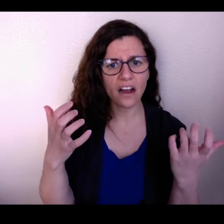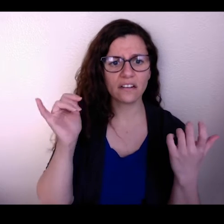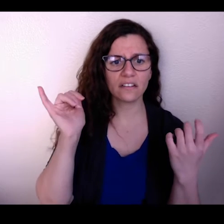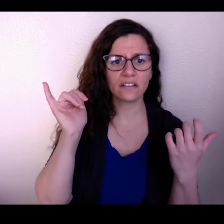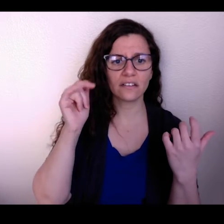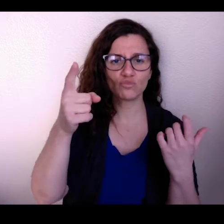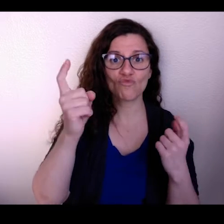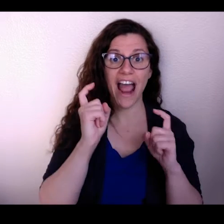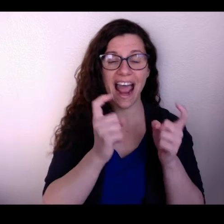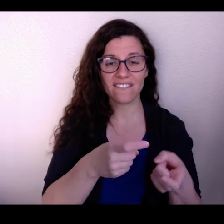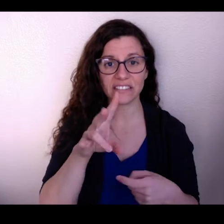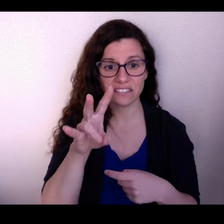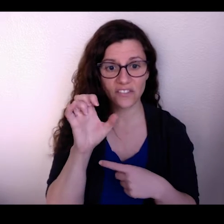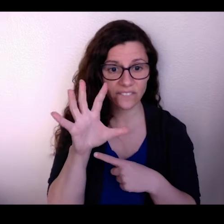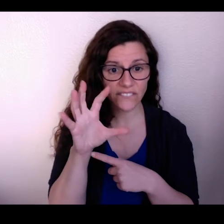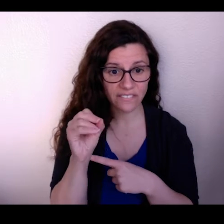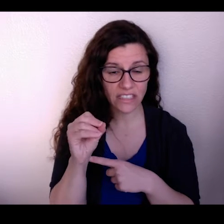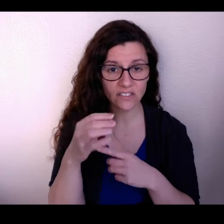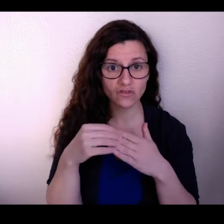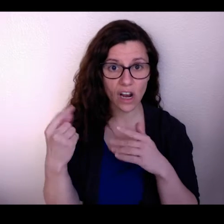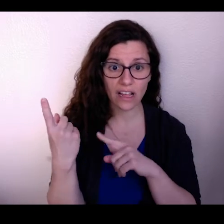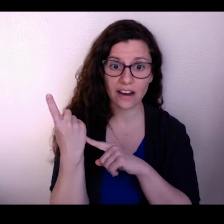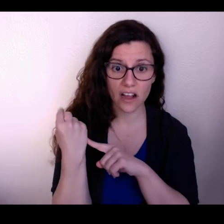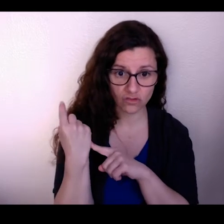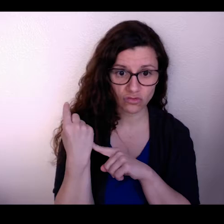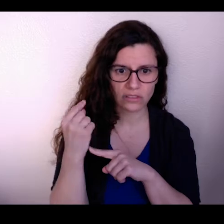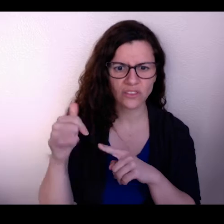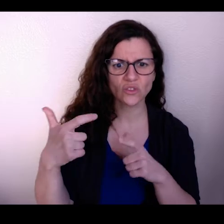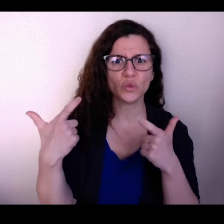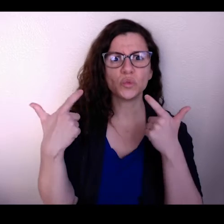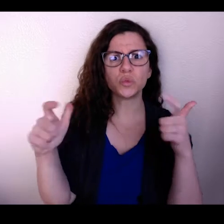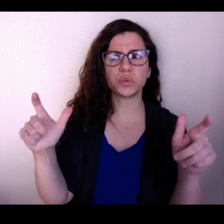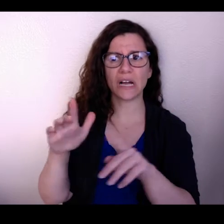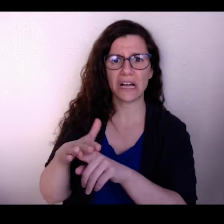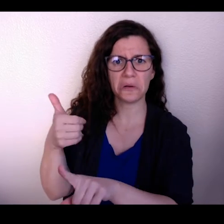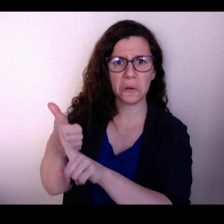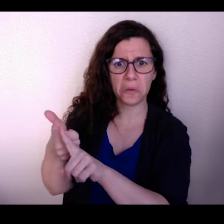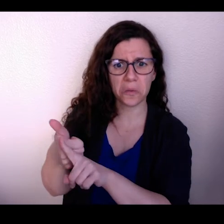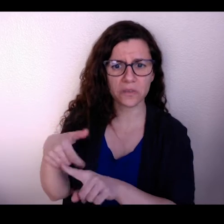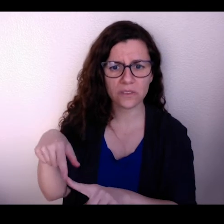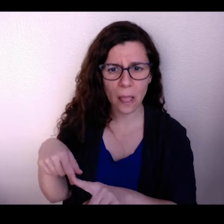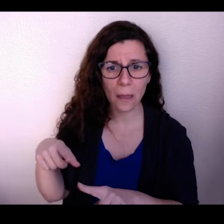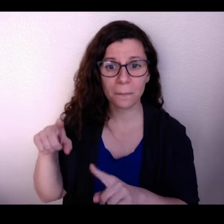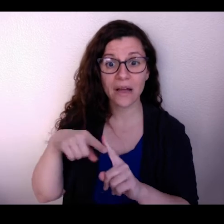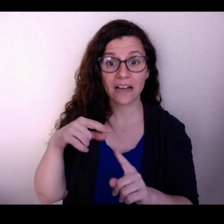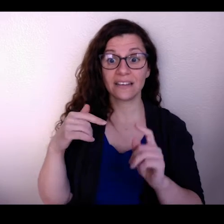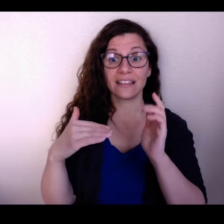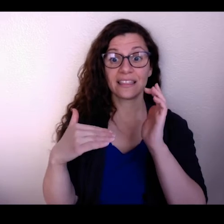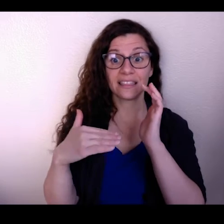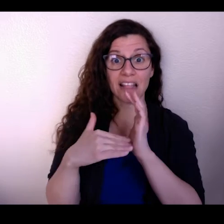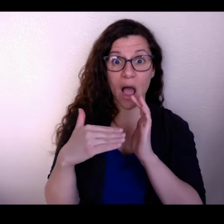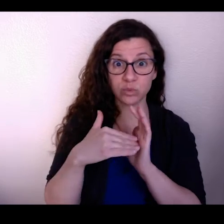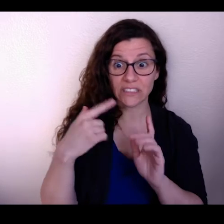know that's a lot. I think you gave $750 here, and that's huge on its